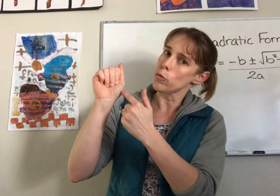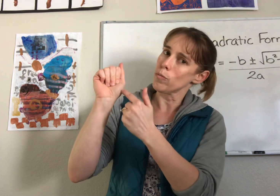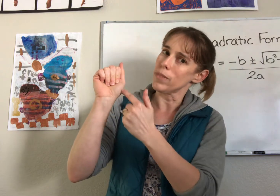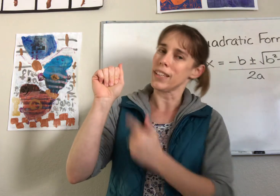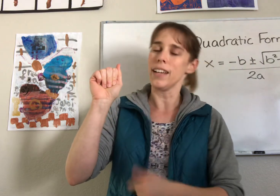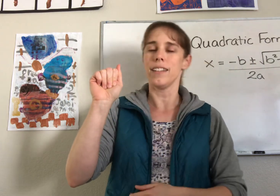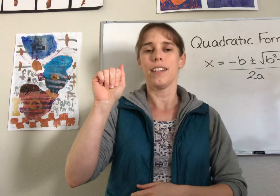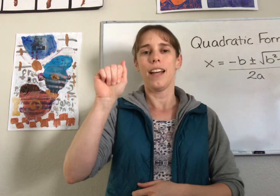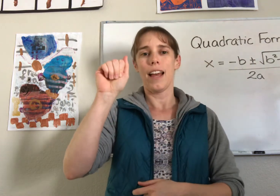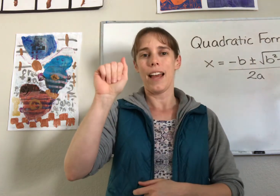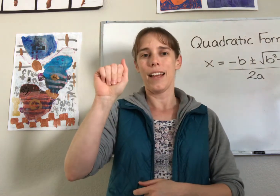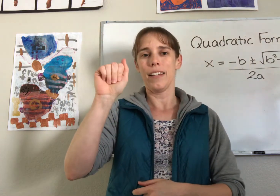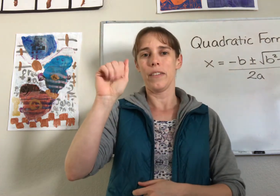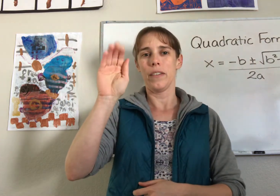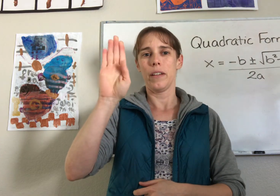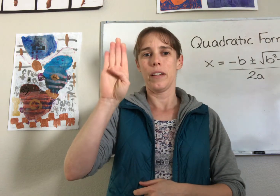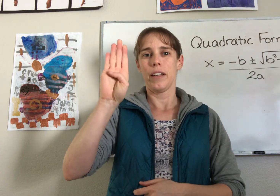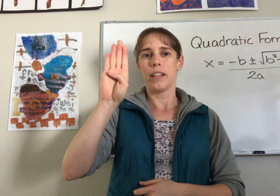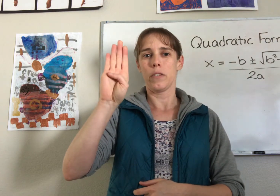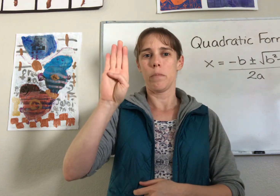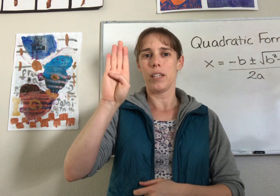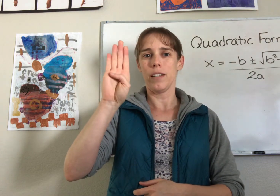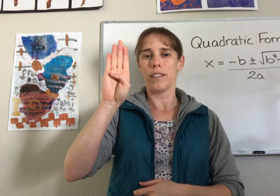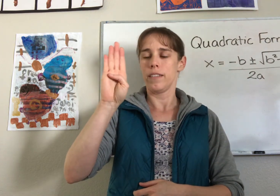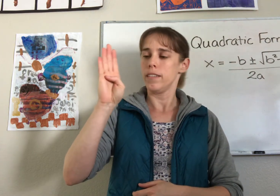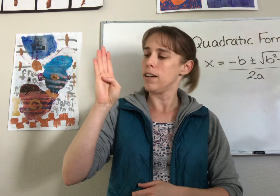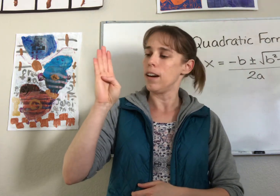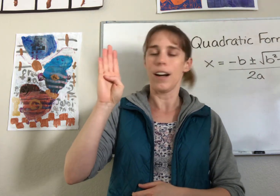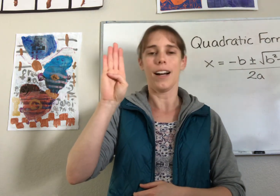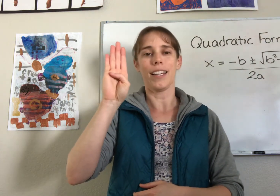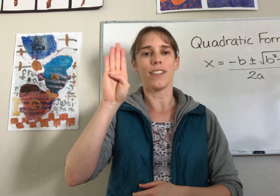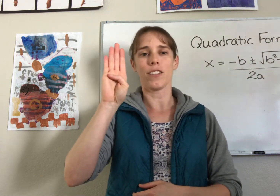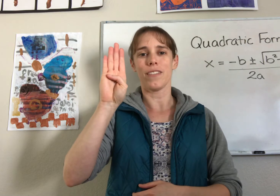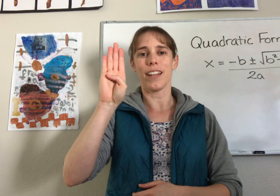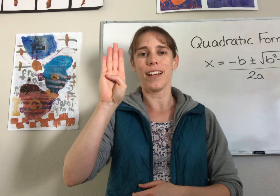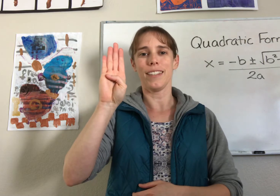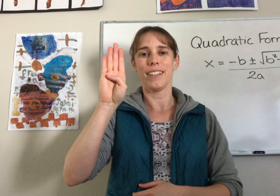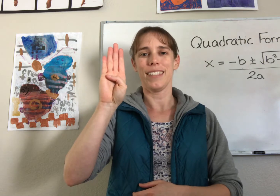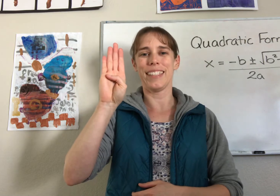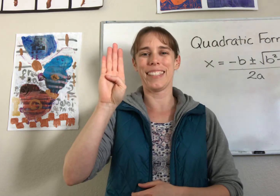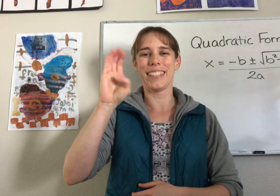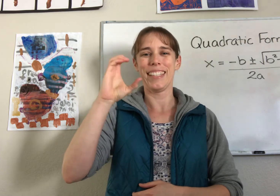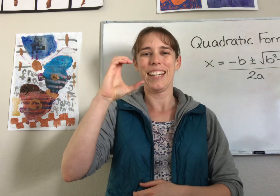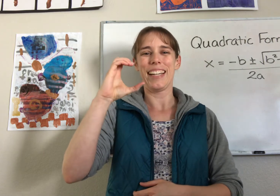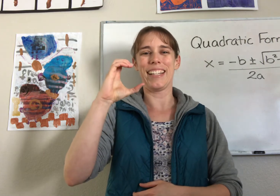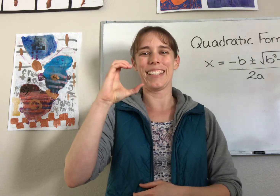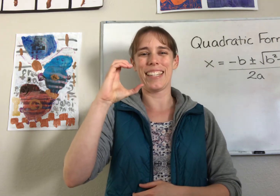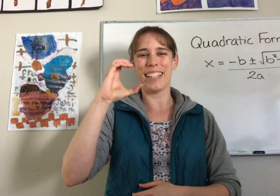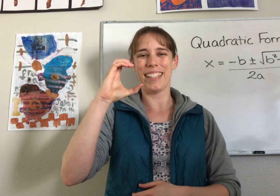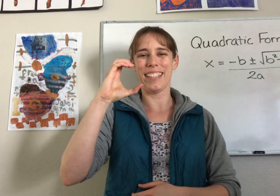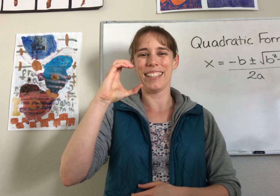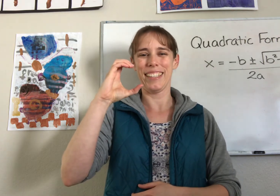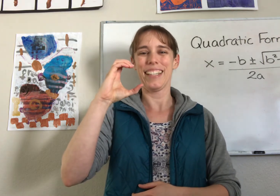like that. A, here's B. I can't justify that. Here's C. All